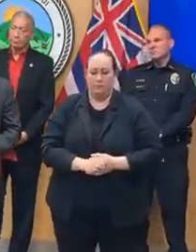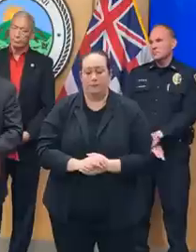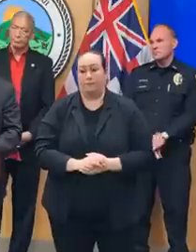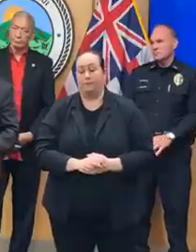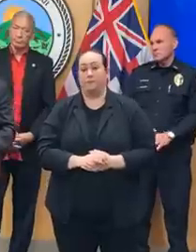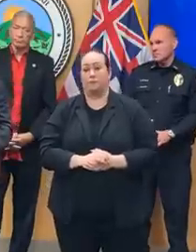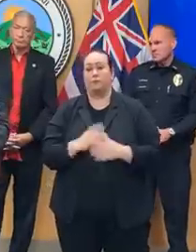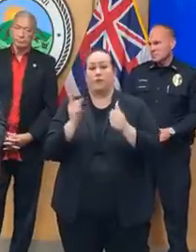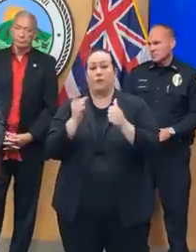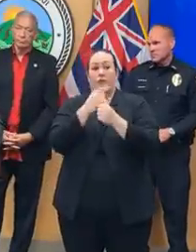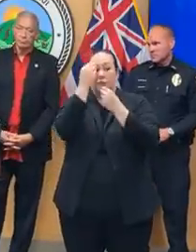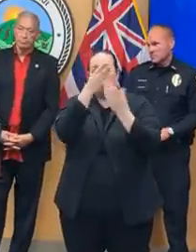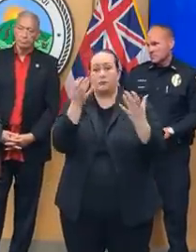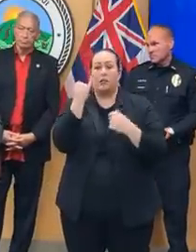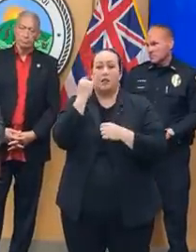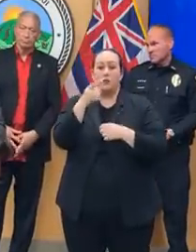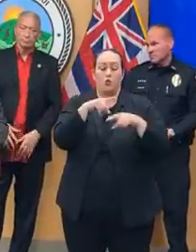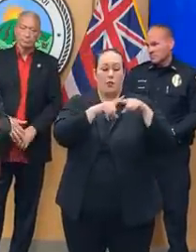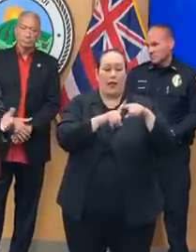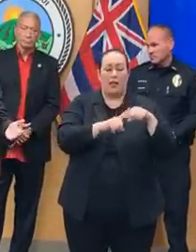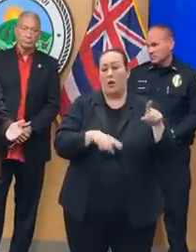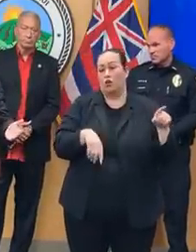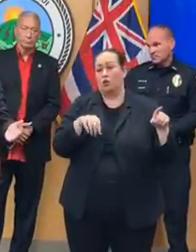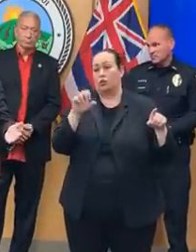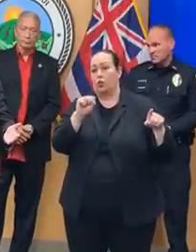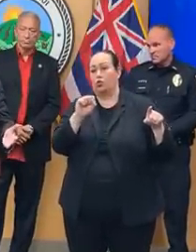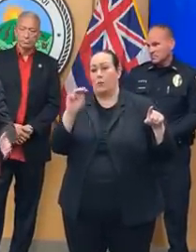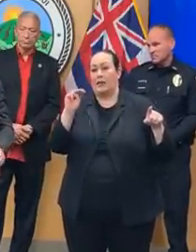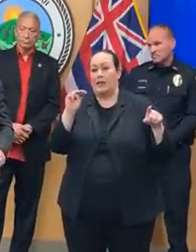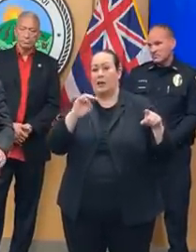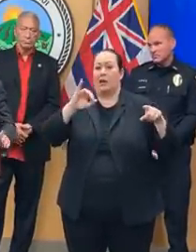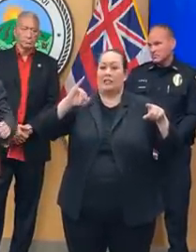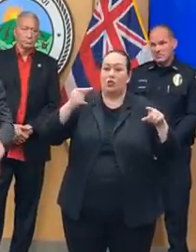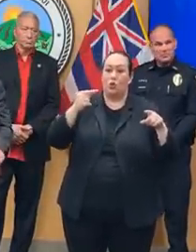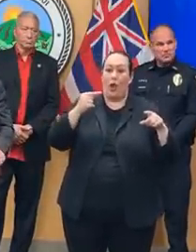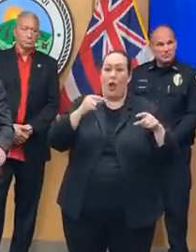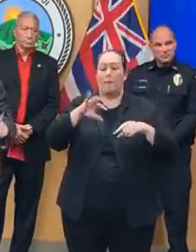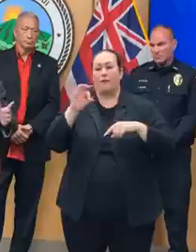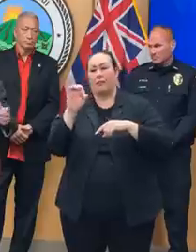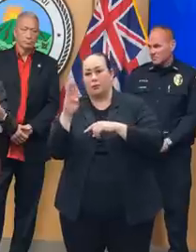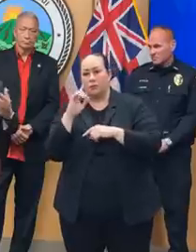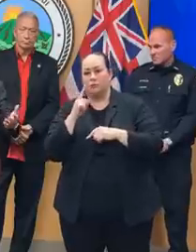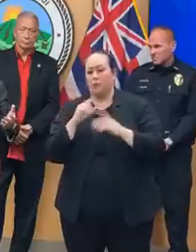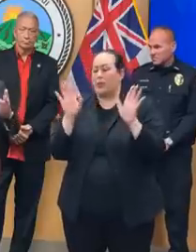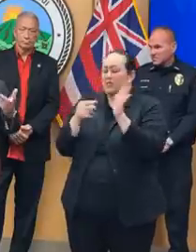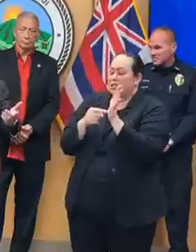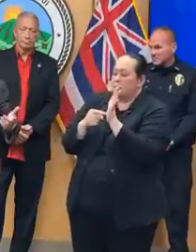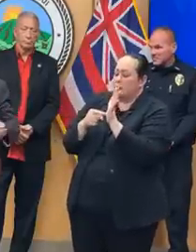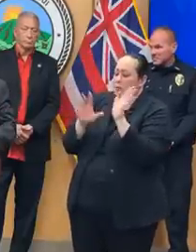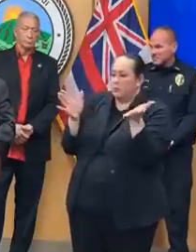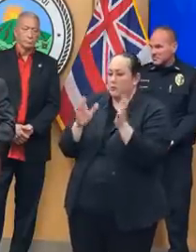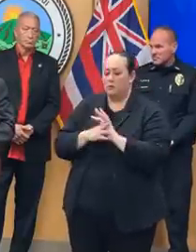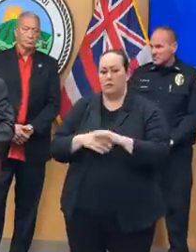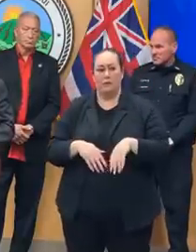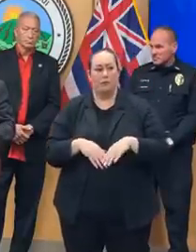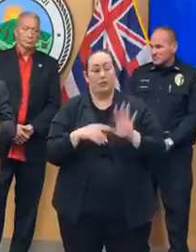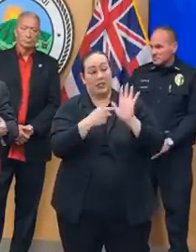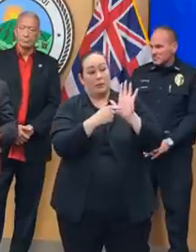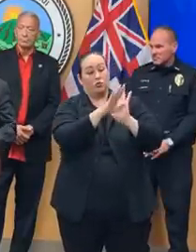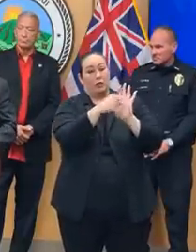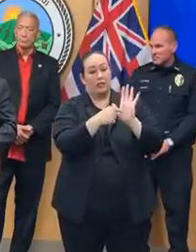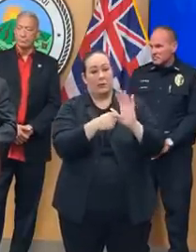Well, first and foremost, if you're relying on social media, with all due respect, That's just an example, sir. well, as the example you used, Yeah.